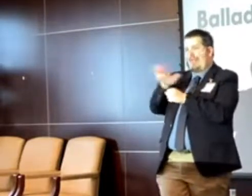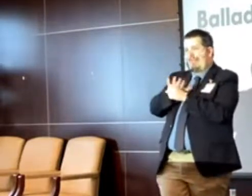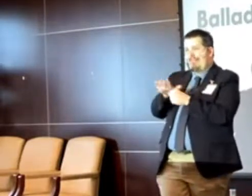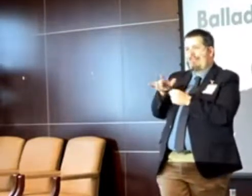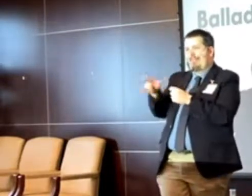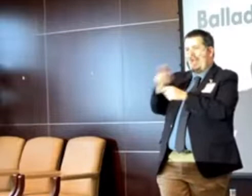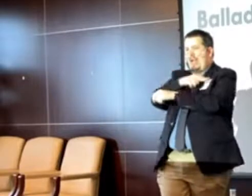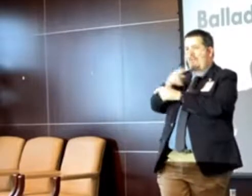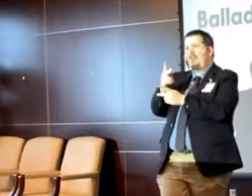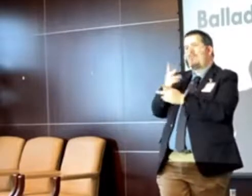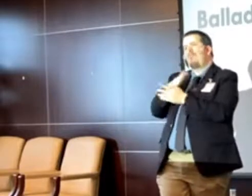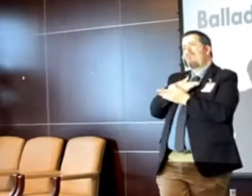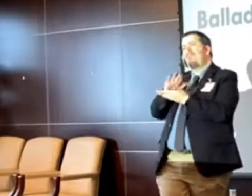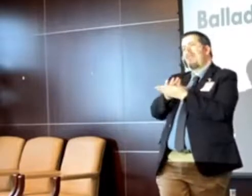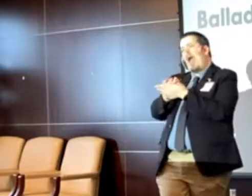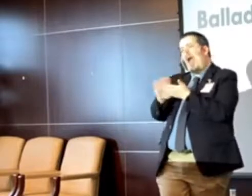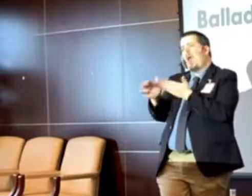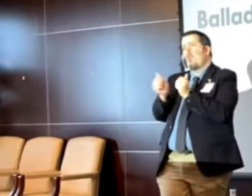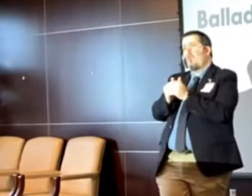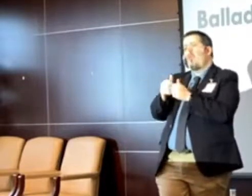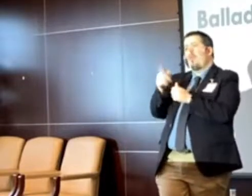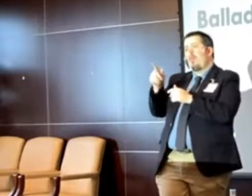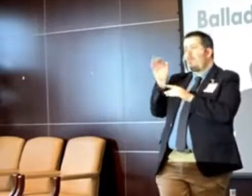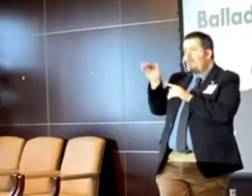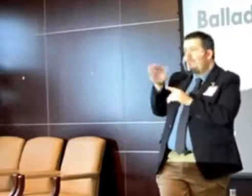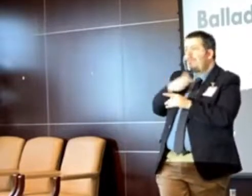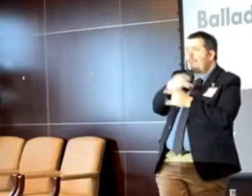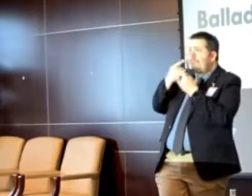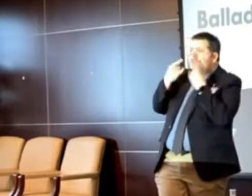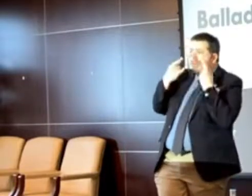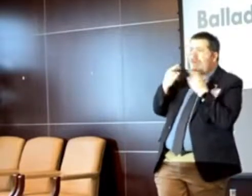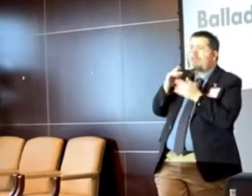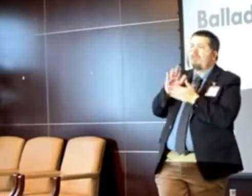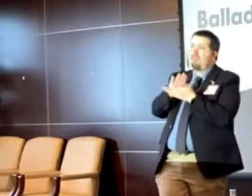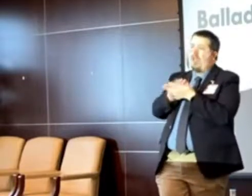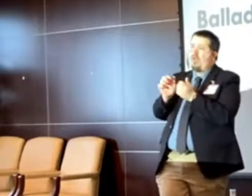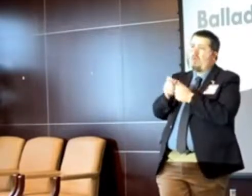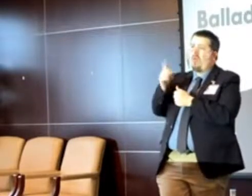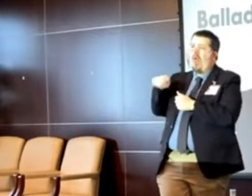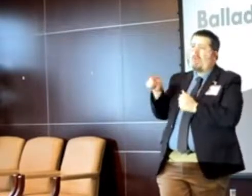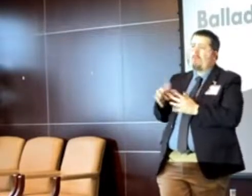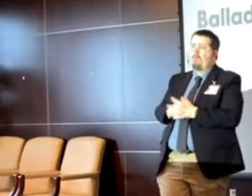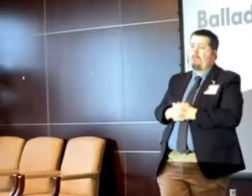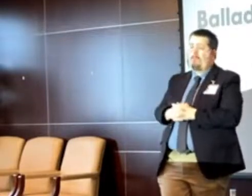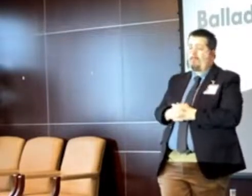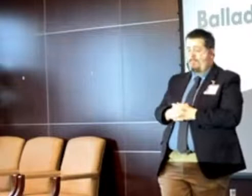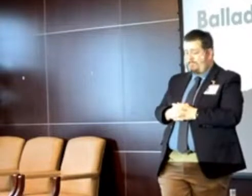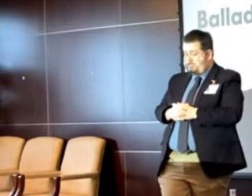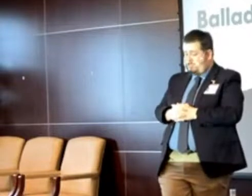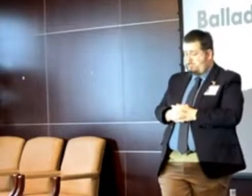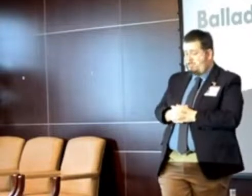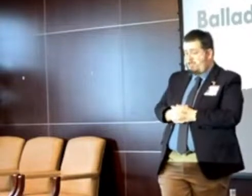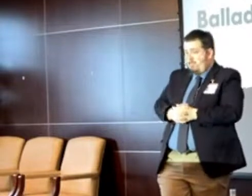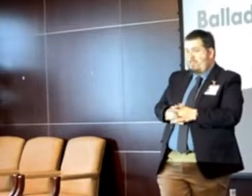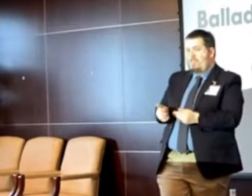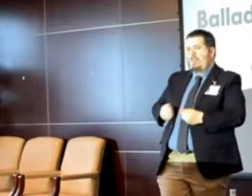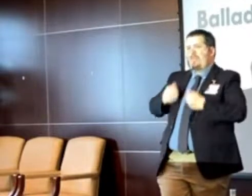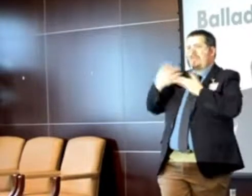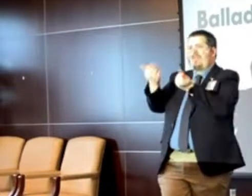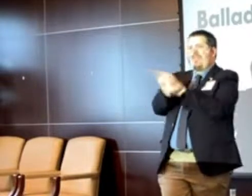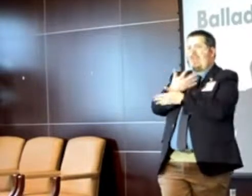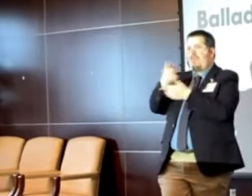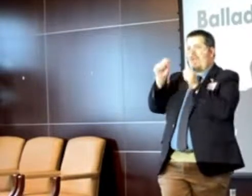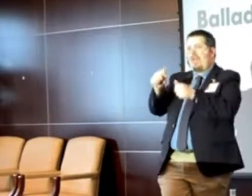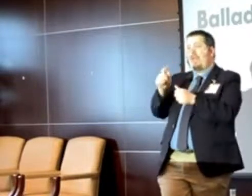ask that you be kind to our healthcare workers when they remind you of those actions. They're giving everything they have, and a